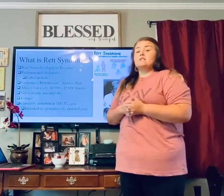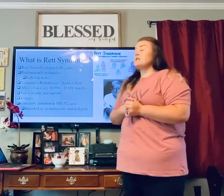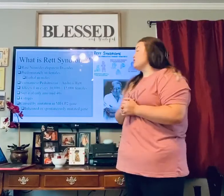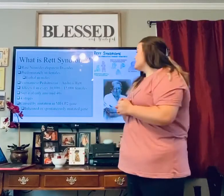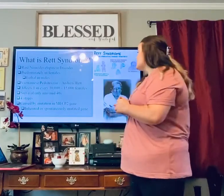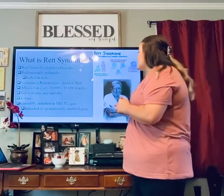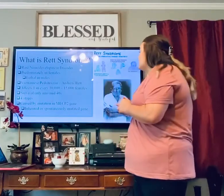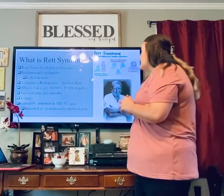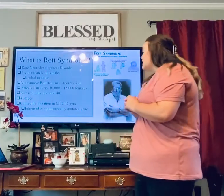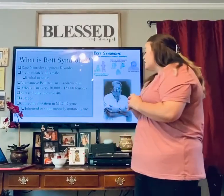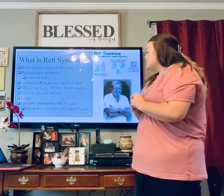so this